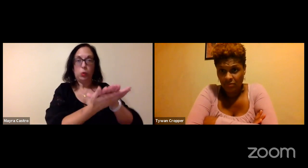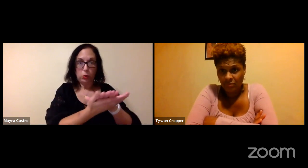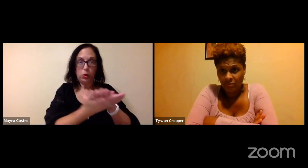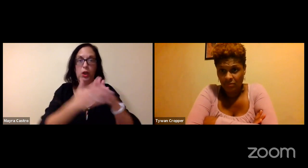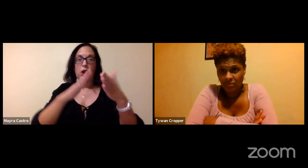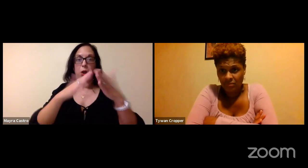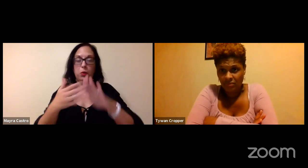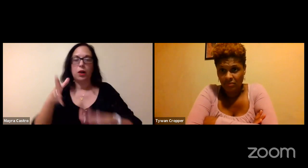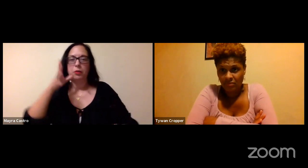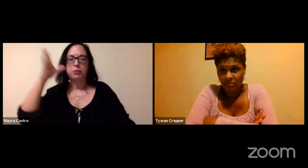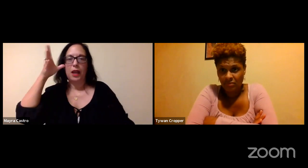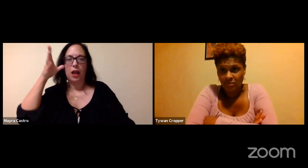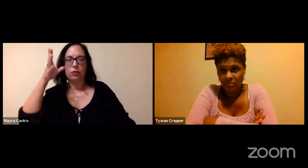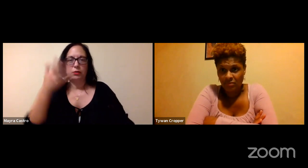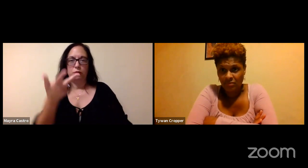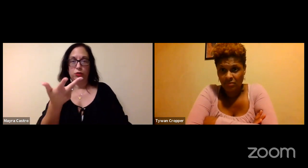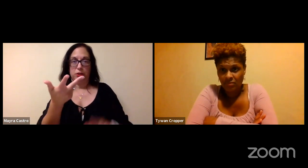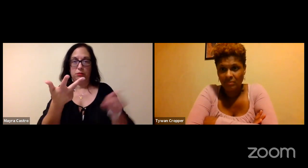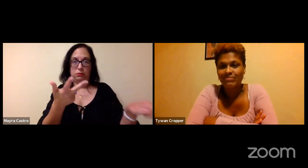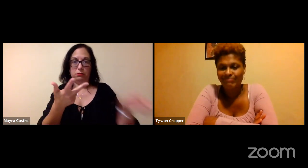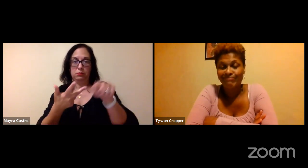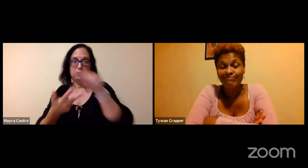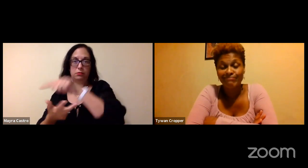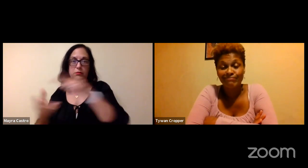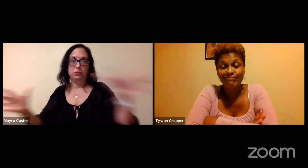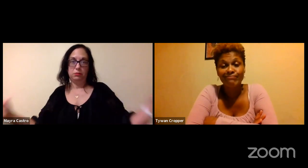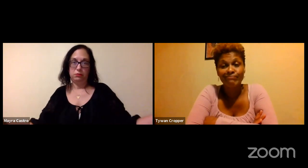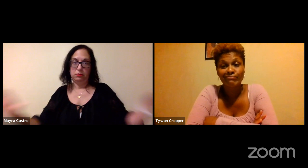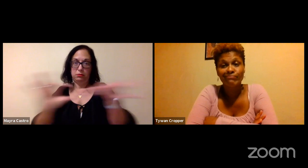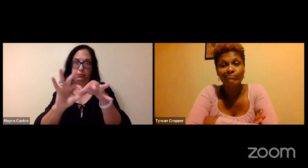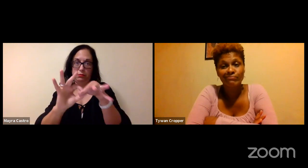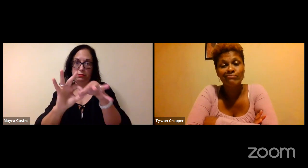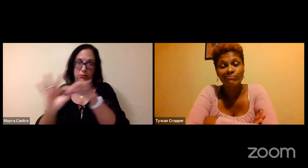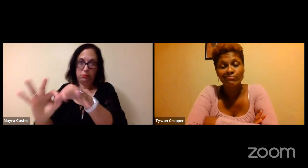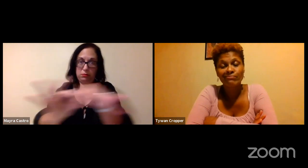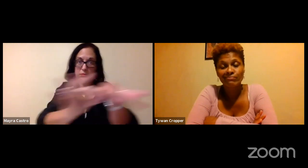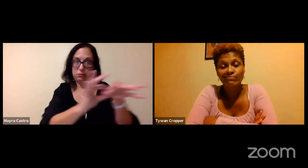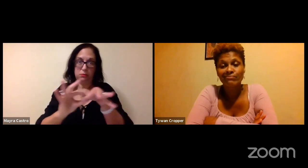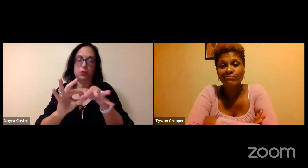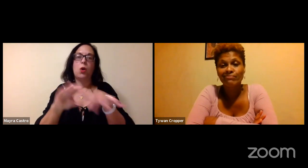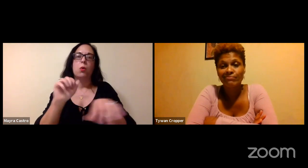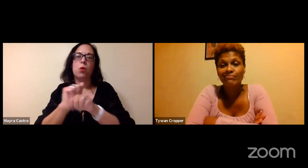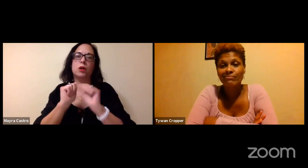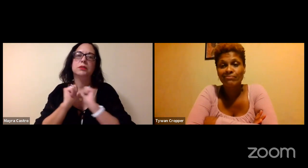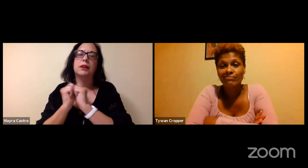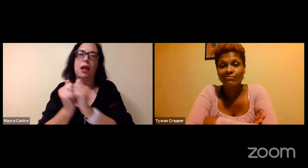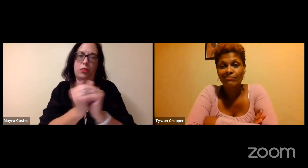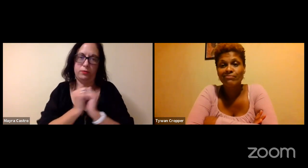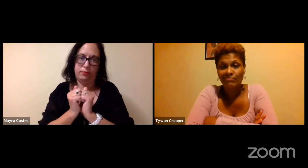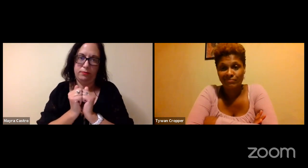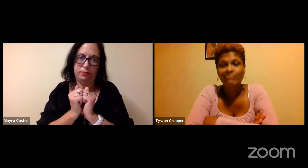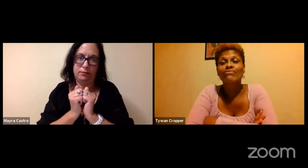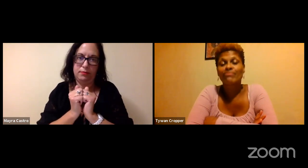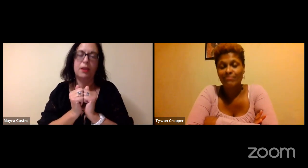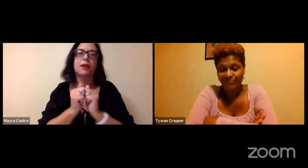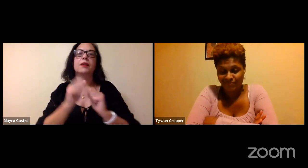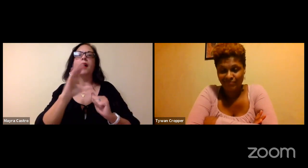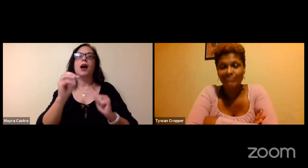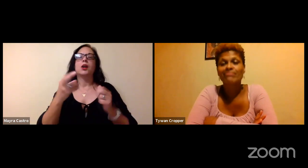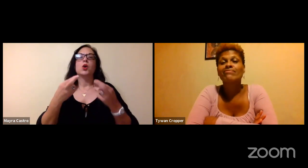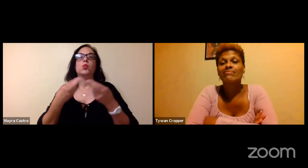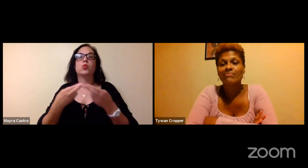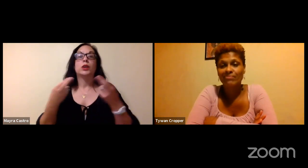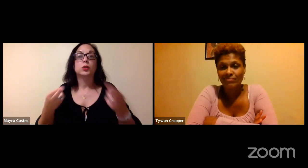Being connected to their school, their community, and their parents. I think that's very, very